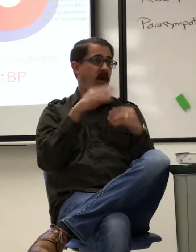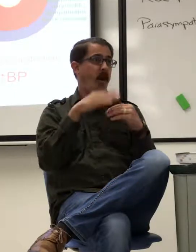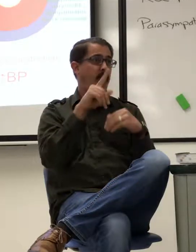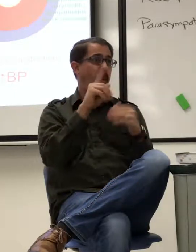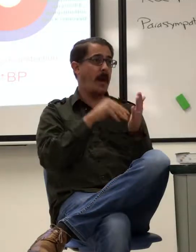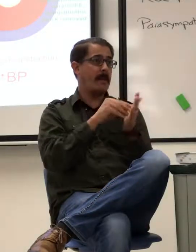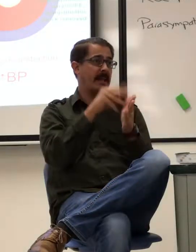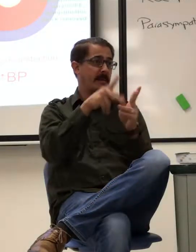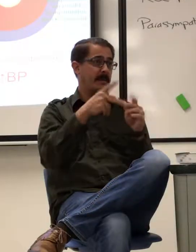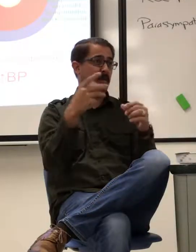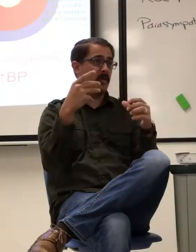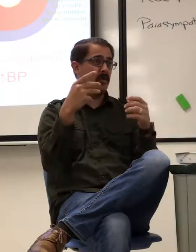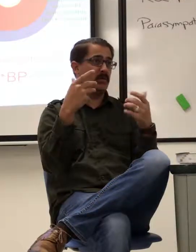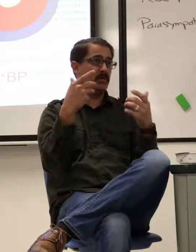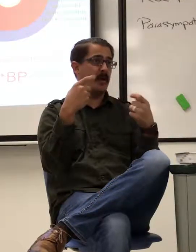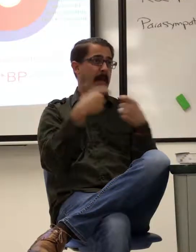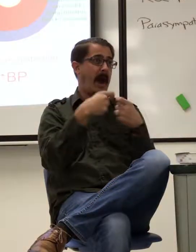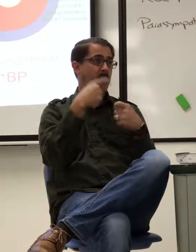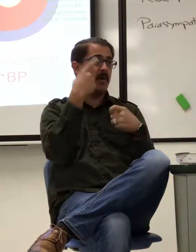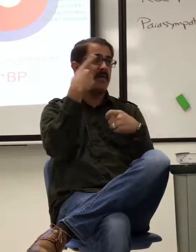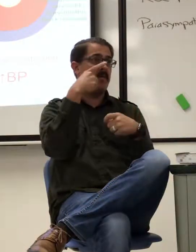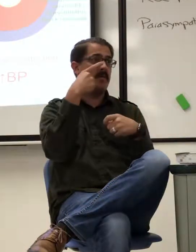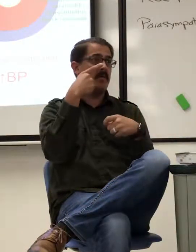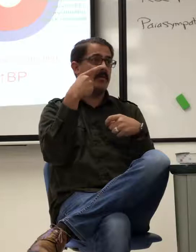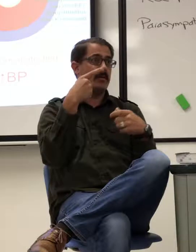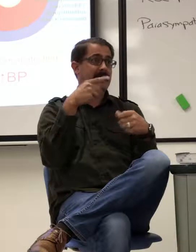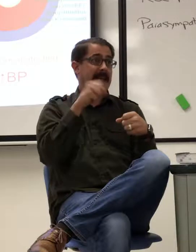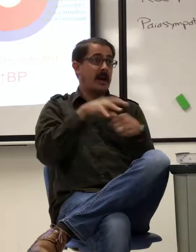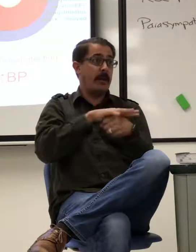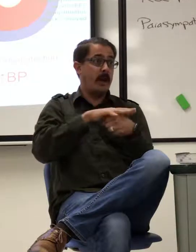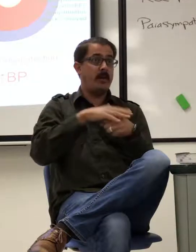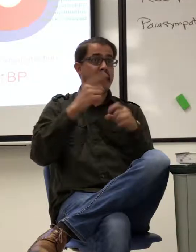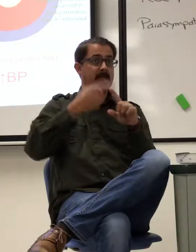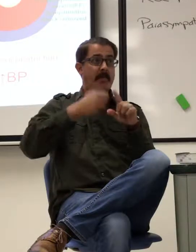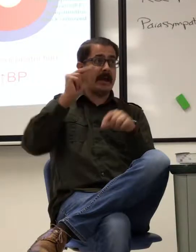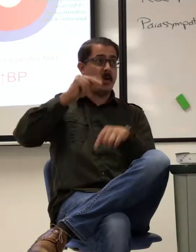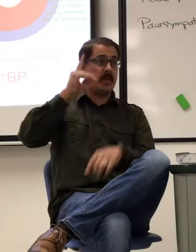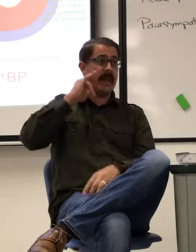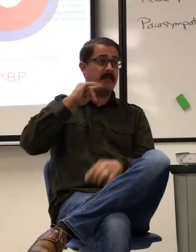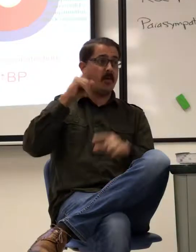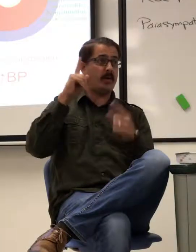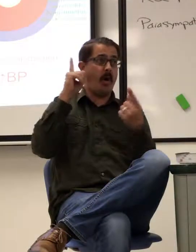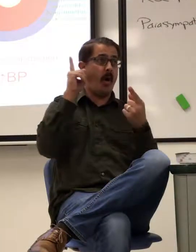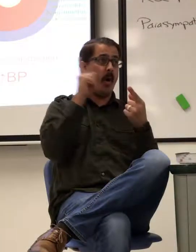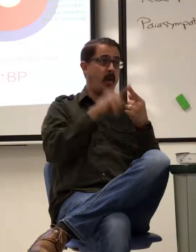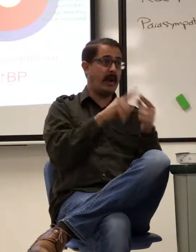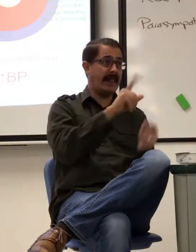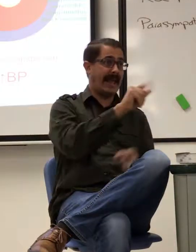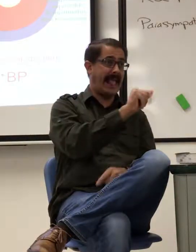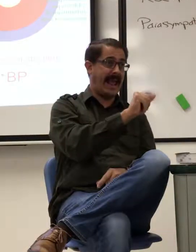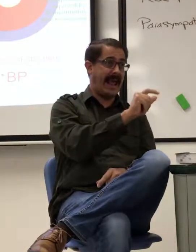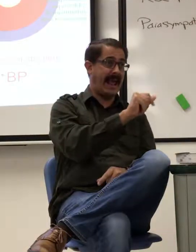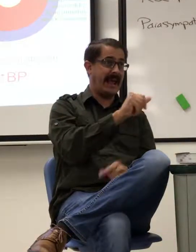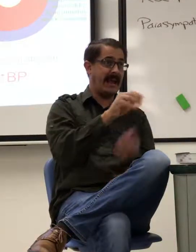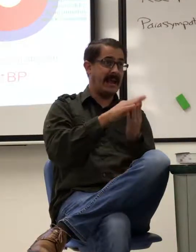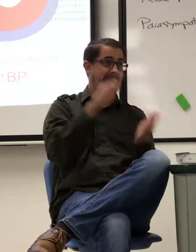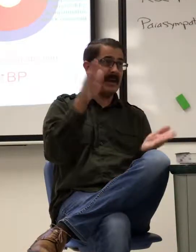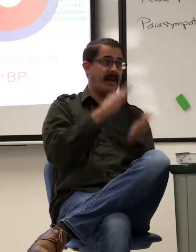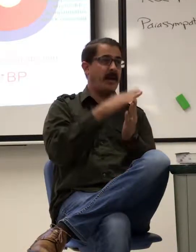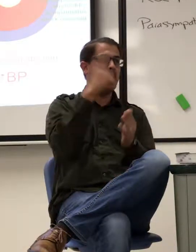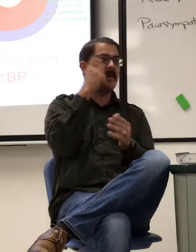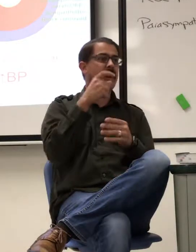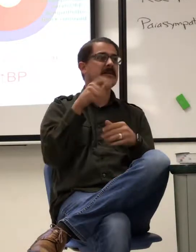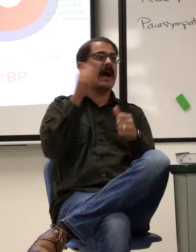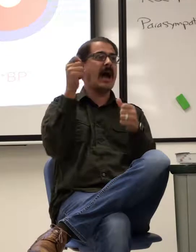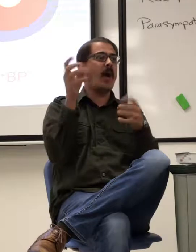So parasympathetic on. And what that does is, what I show is you're blocking the sympathetic.